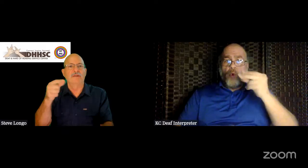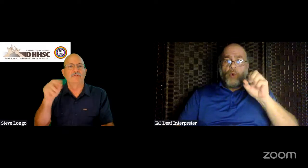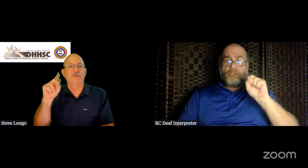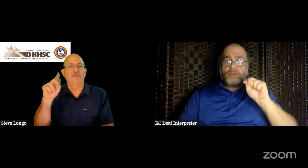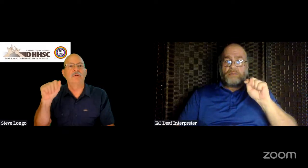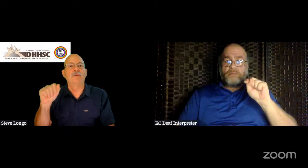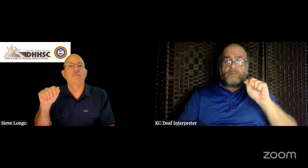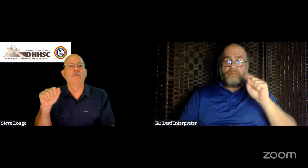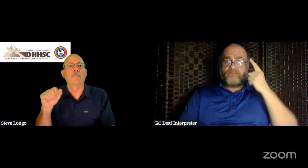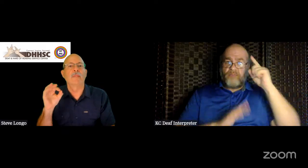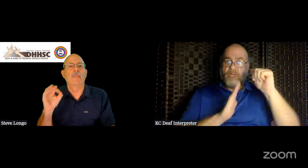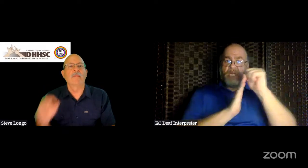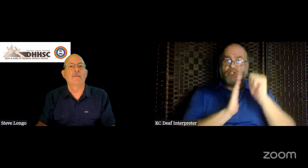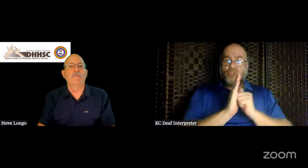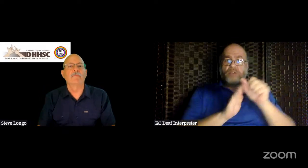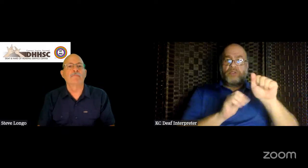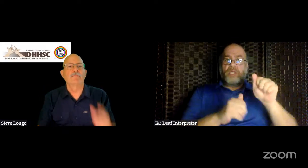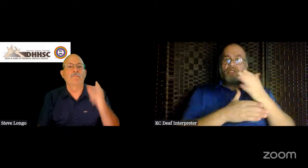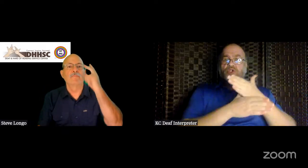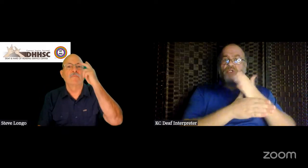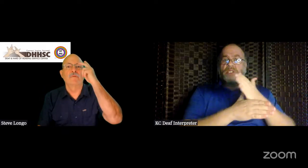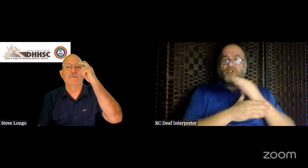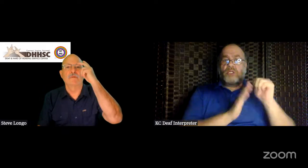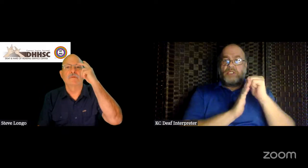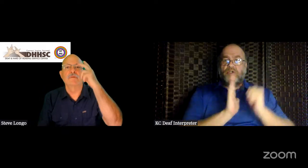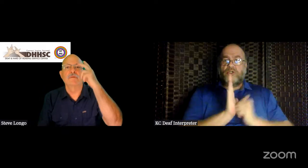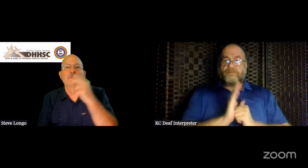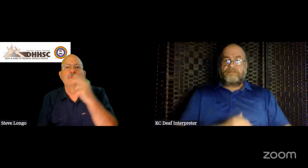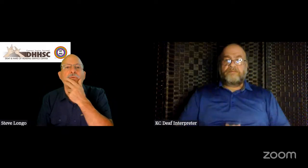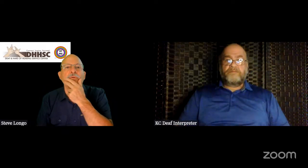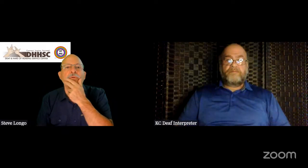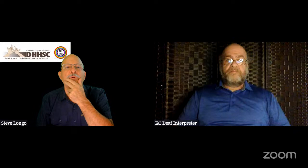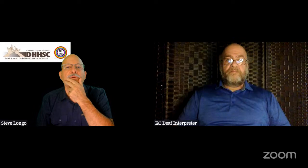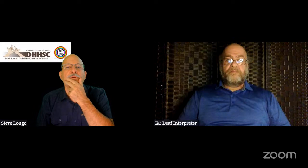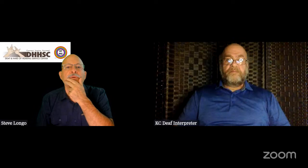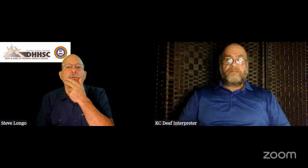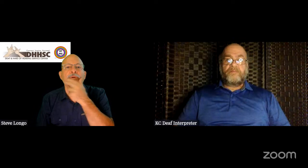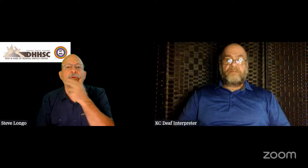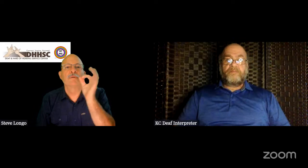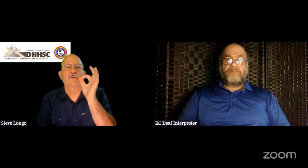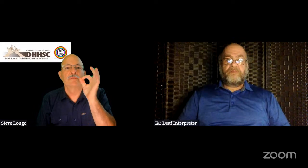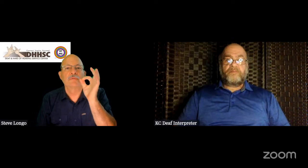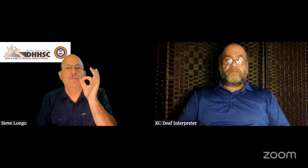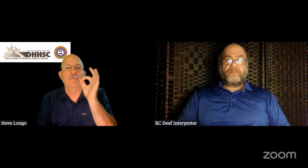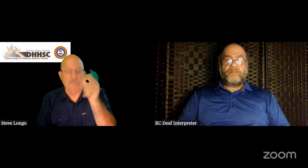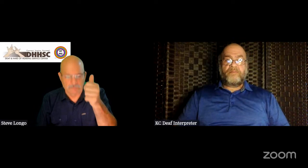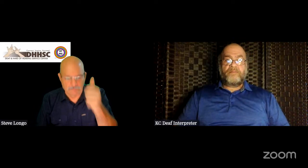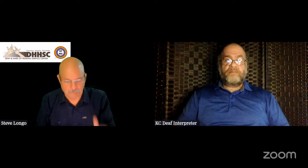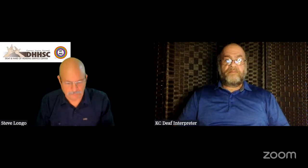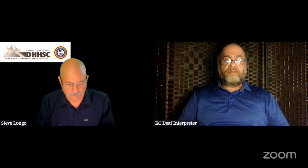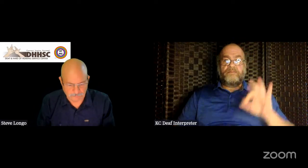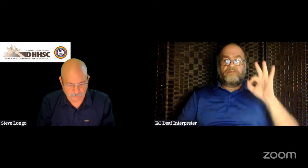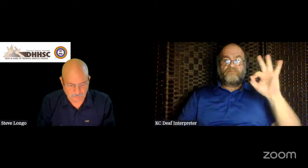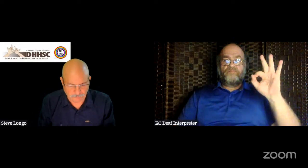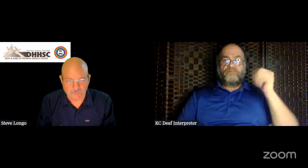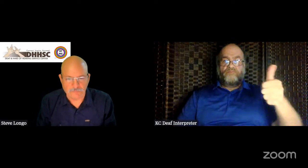Can we get co-hosting privileges? Can I get co-hosting privileges so I can share the